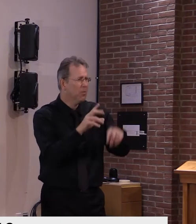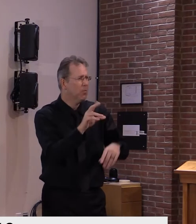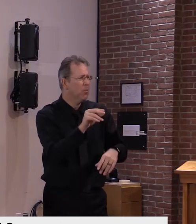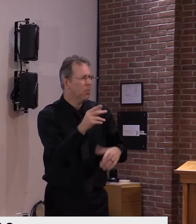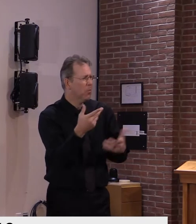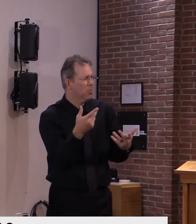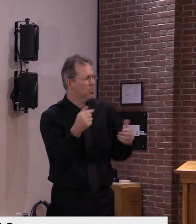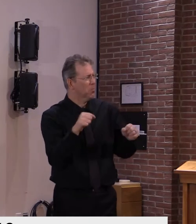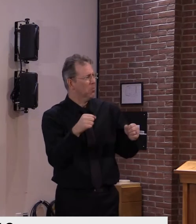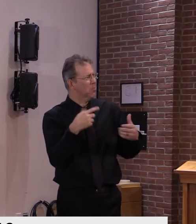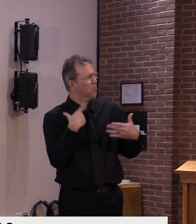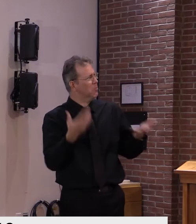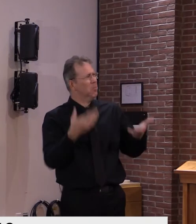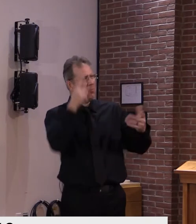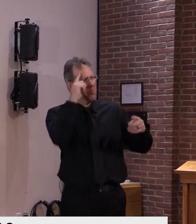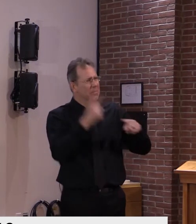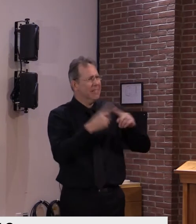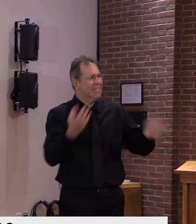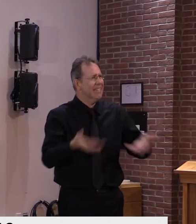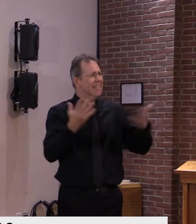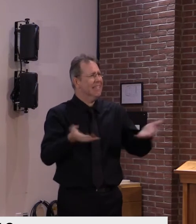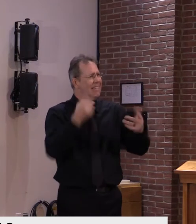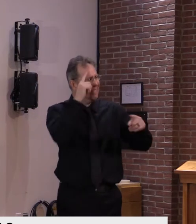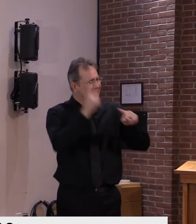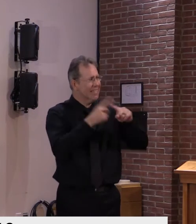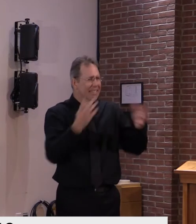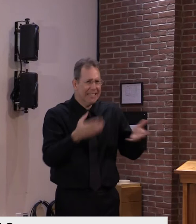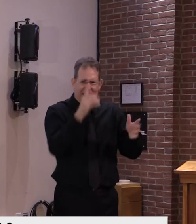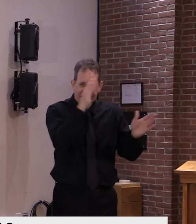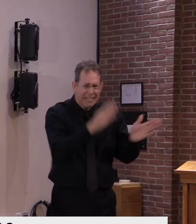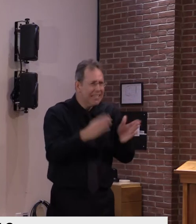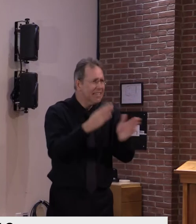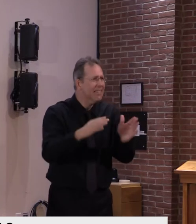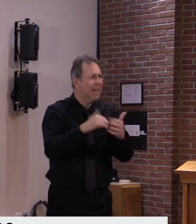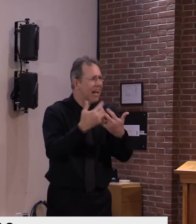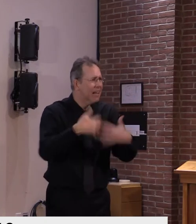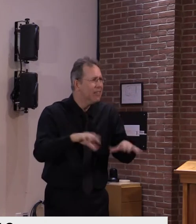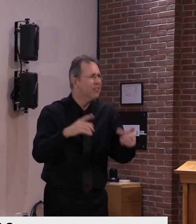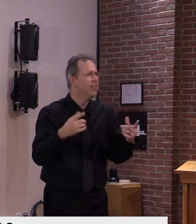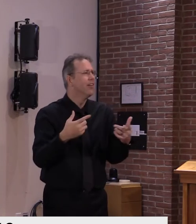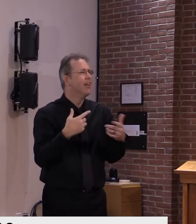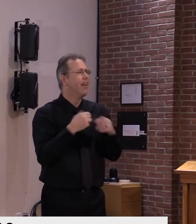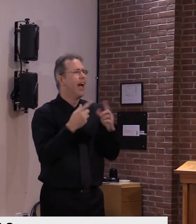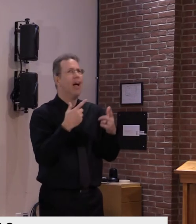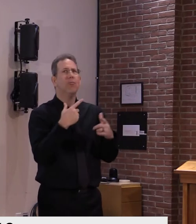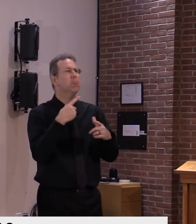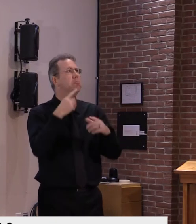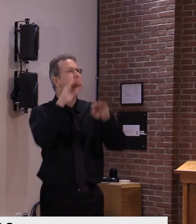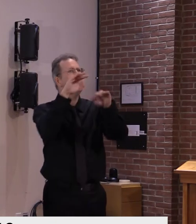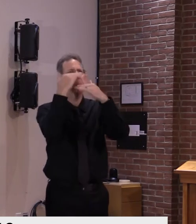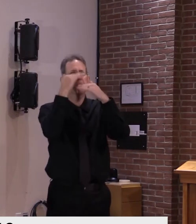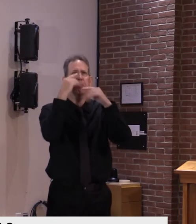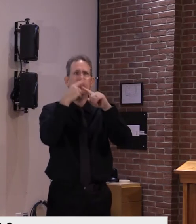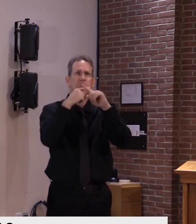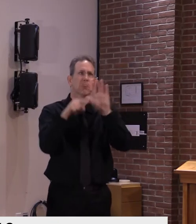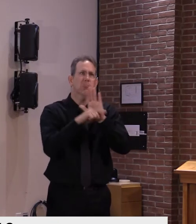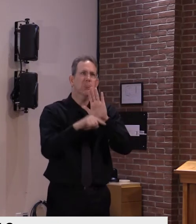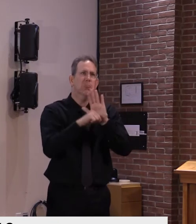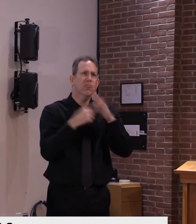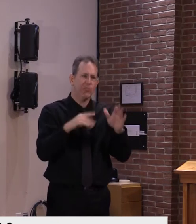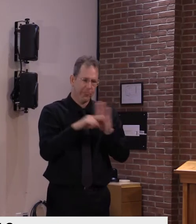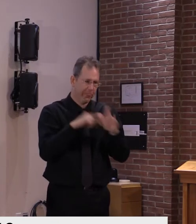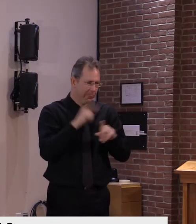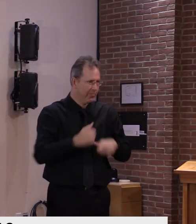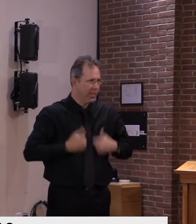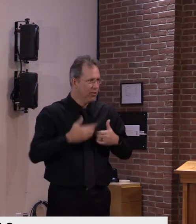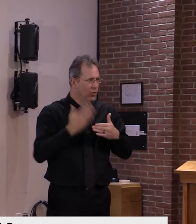plan our futures again. And I see that as something that's very reality-based at this point. So stay tuned.